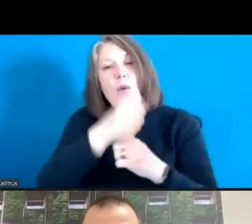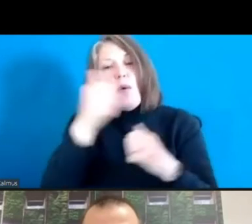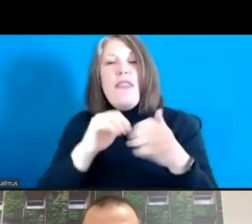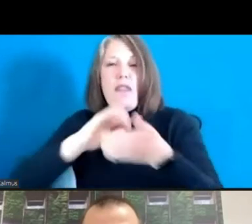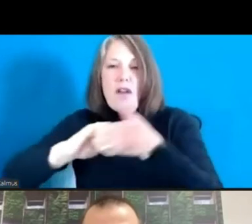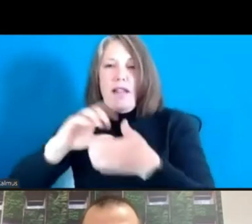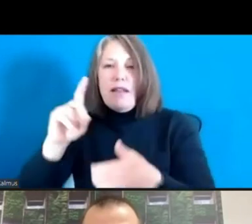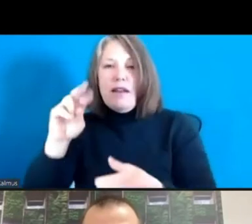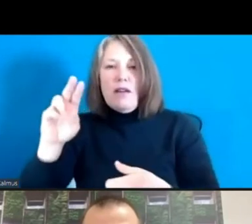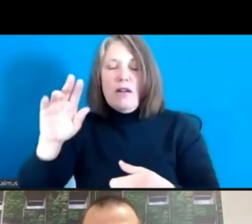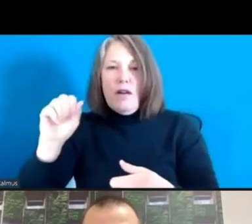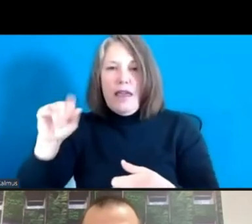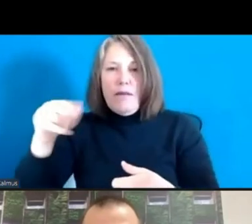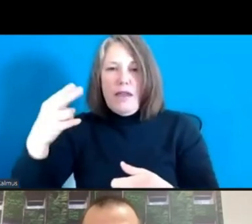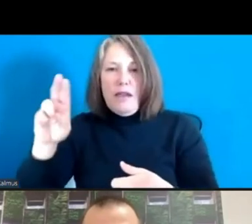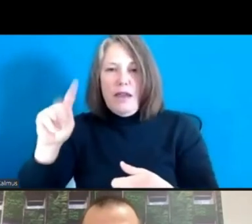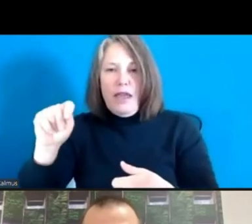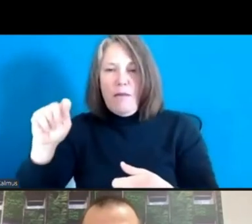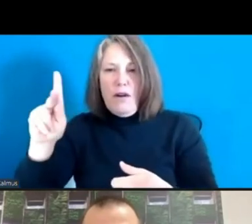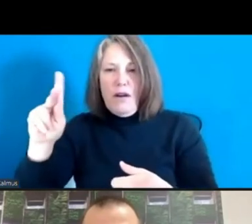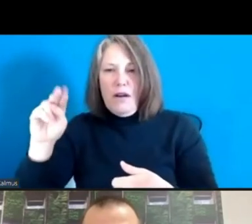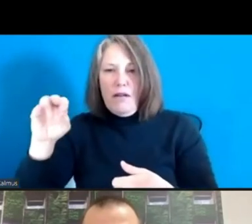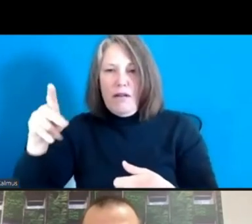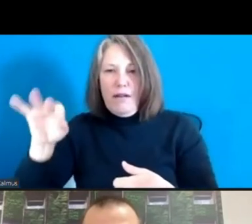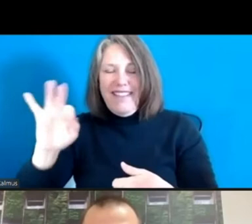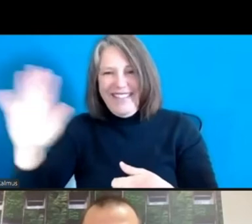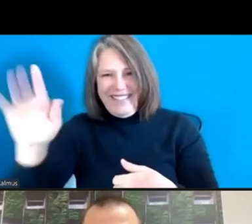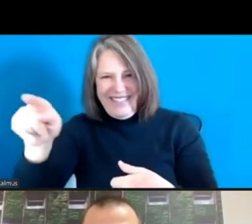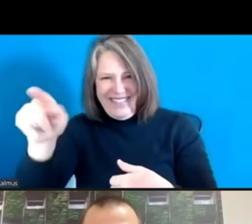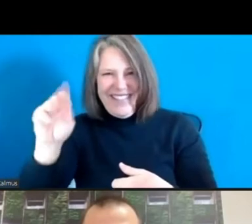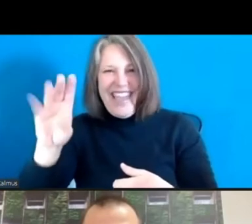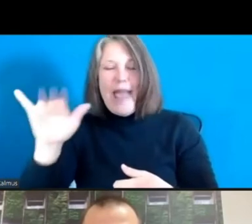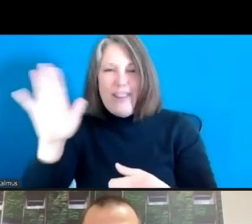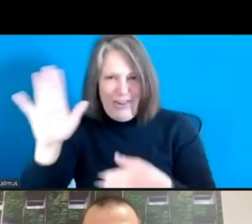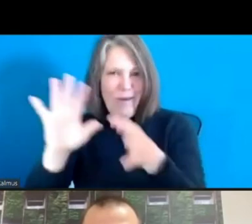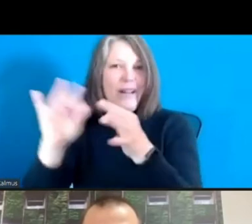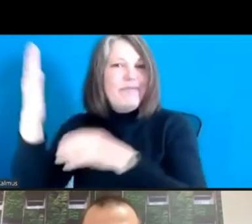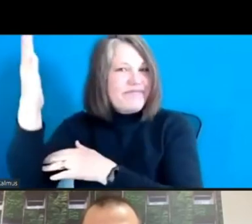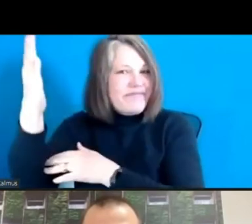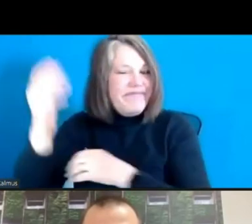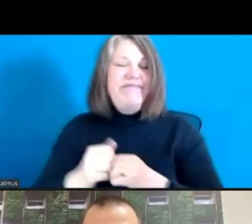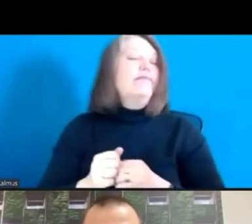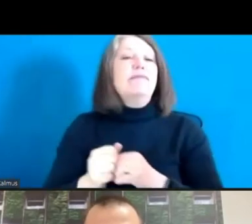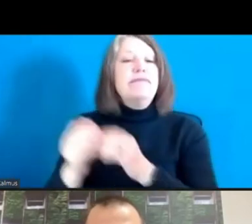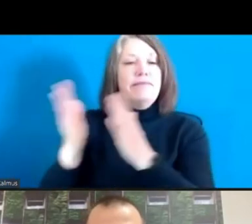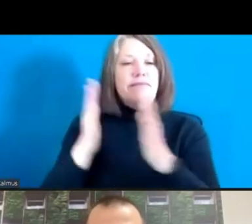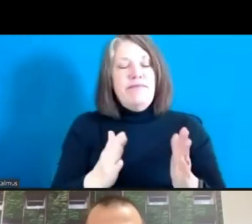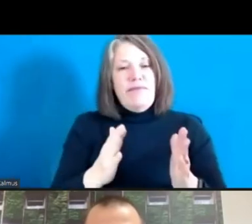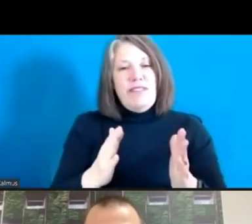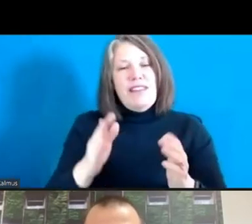Dr. Amy Abert-Knopf. Amy, you want to give a little wave? There's Amy. She'll be presenting in our panel. We have